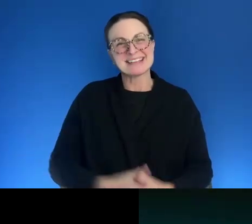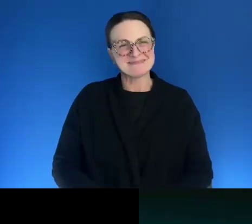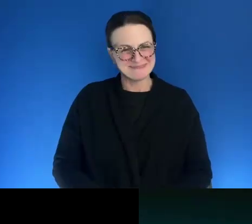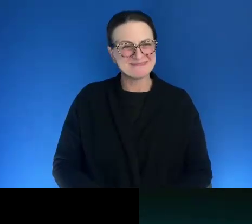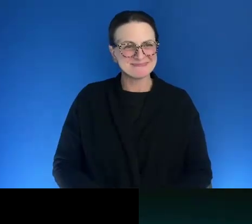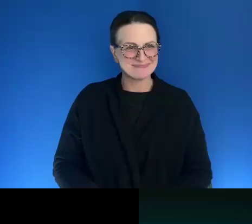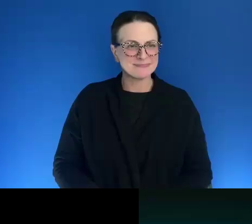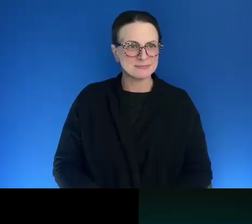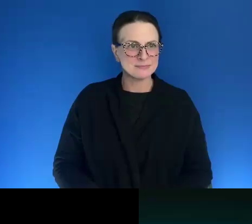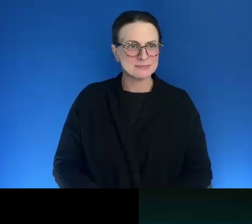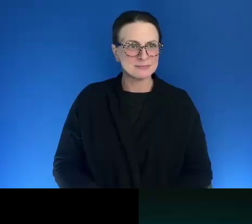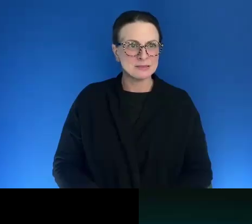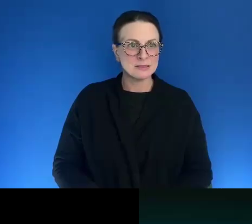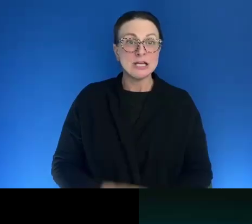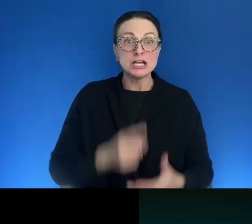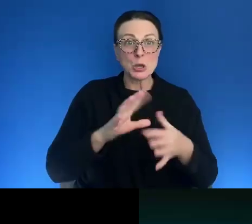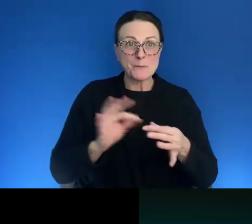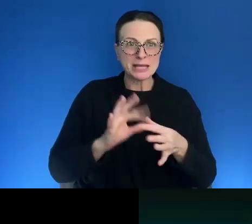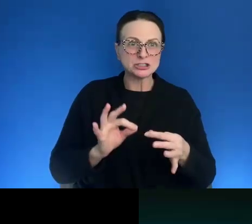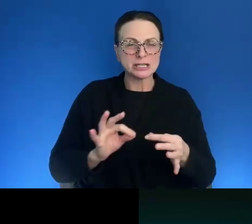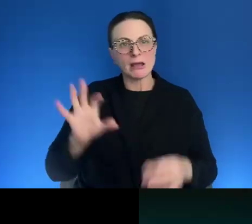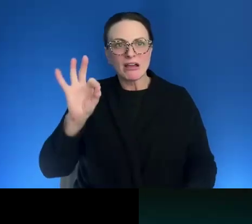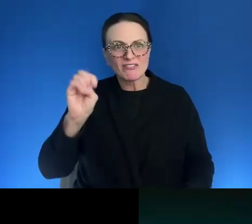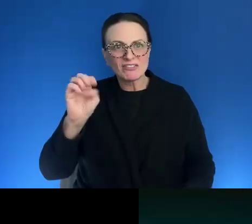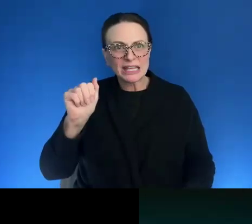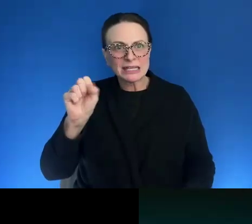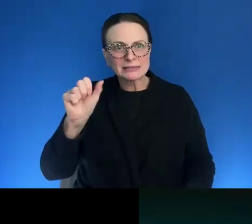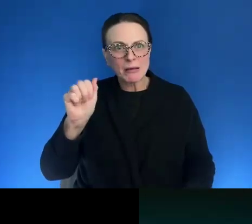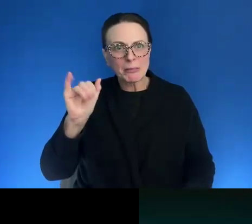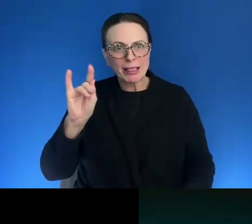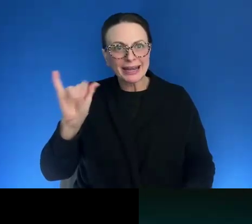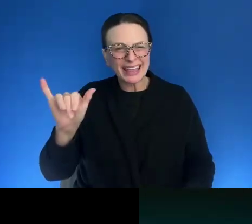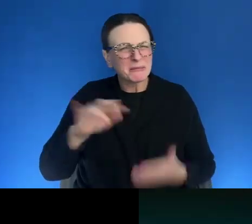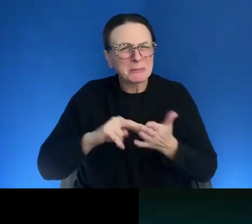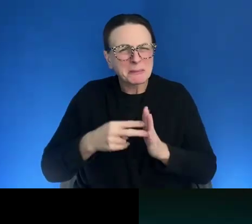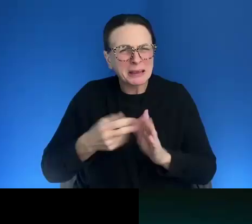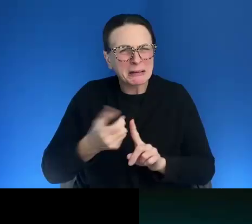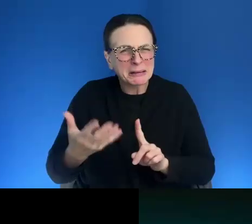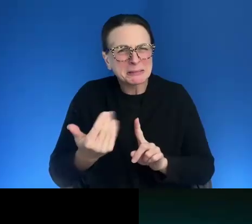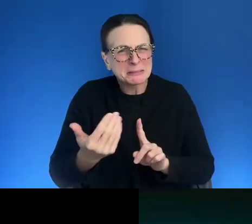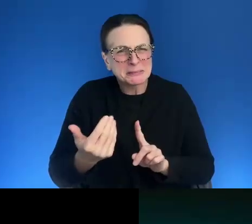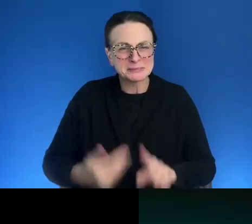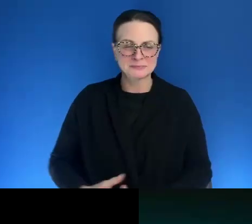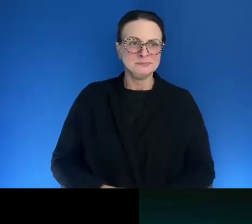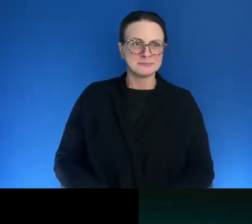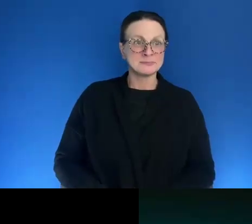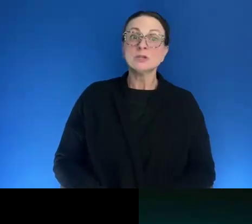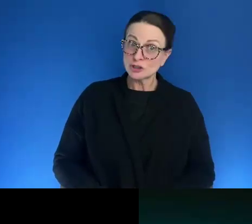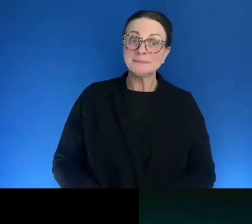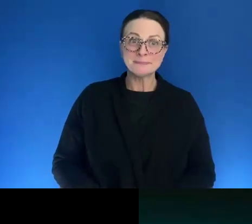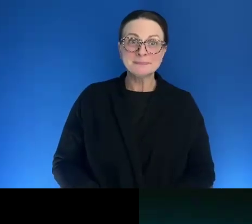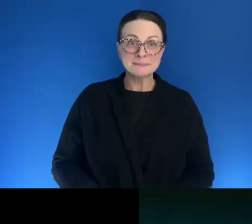So you mentioned feasibility. So can you Yes. just give a little bit more detail about what that is?